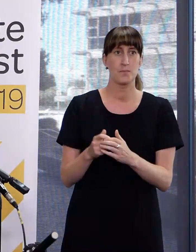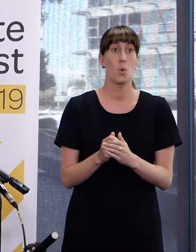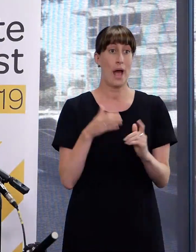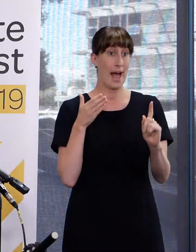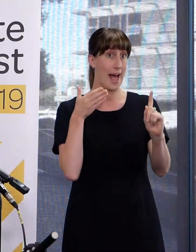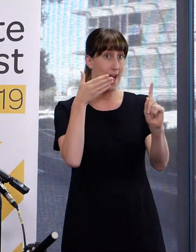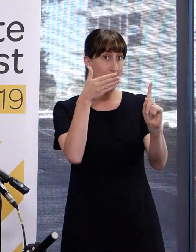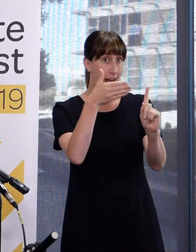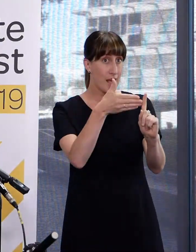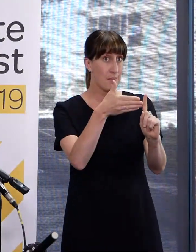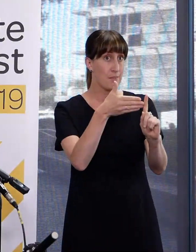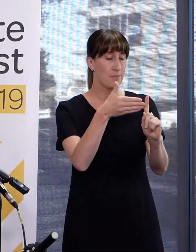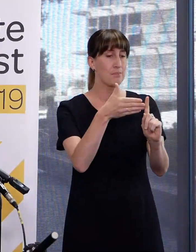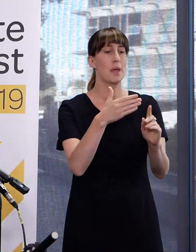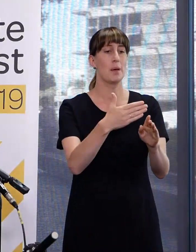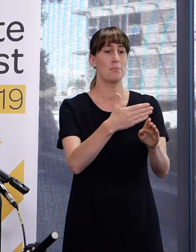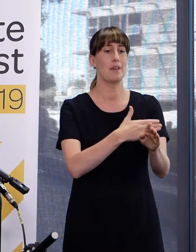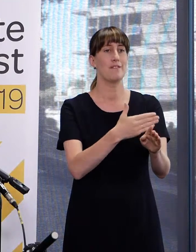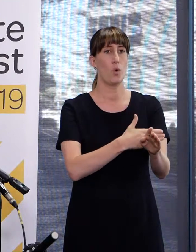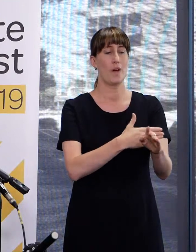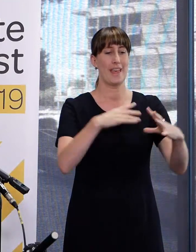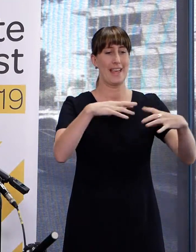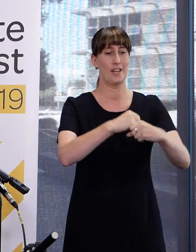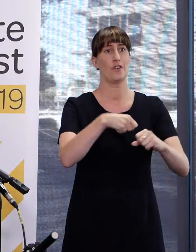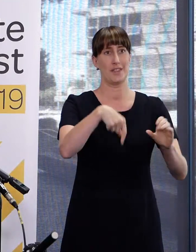access the vaccine before the end of the calendar year.